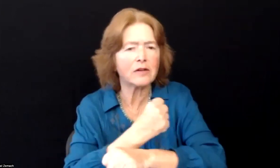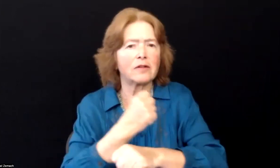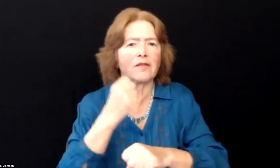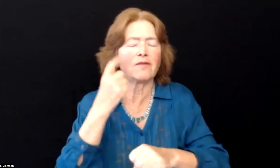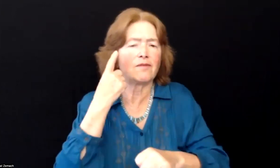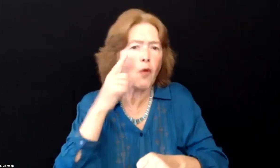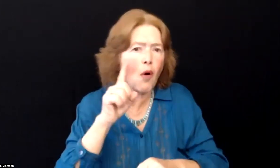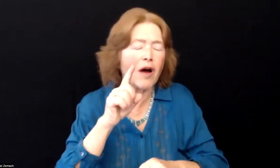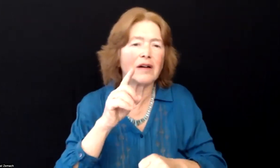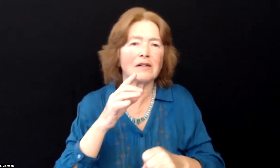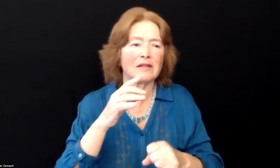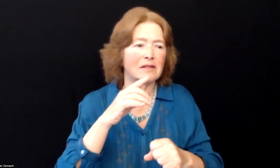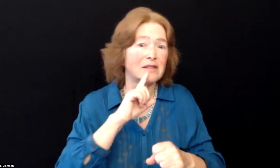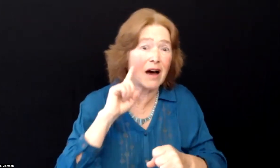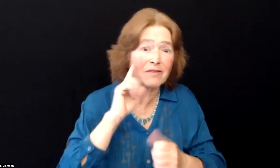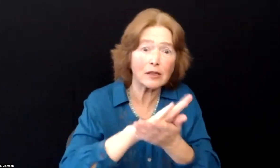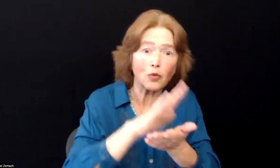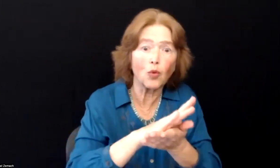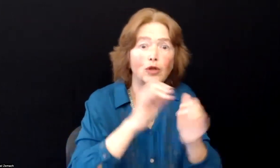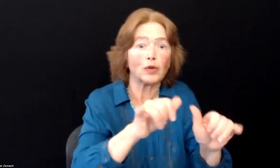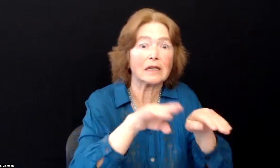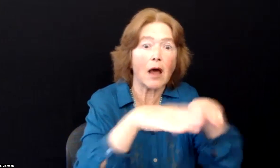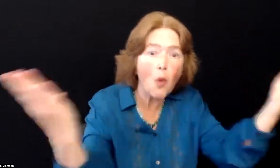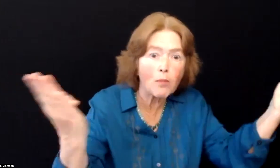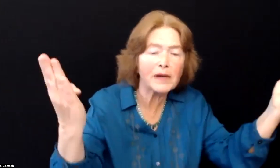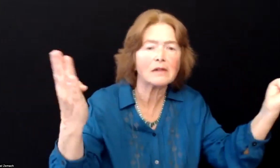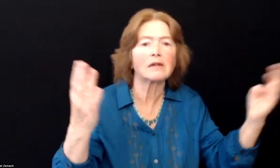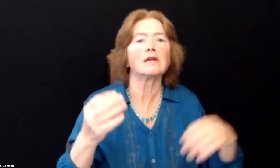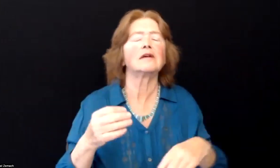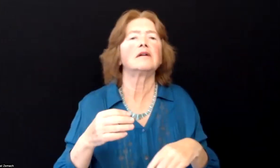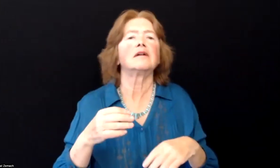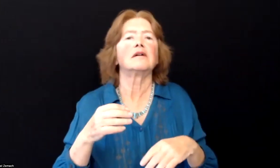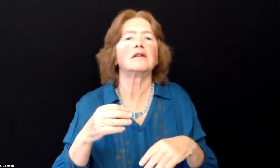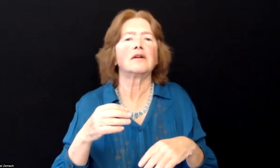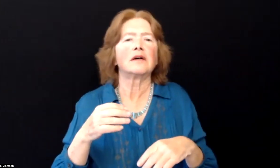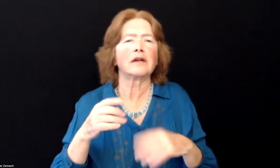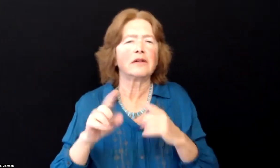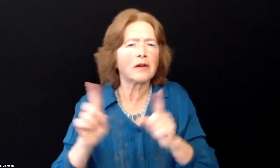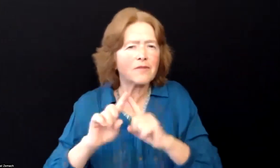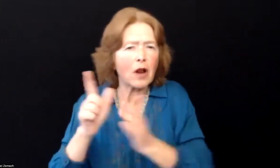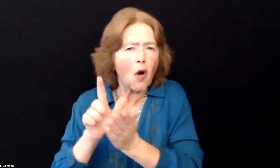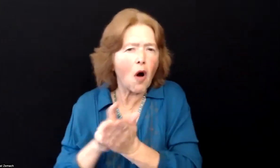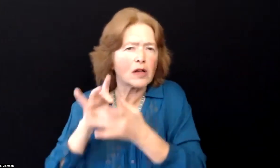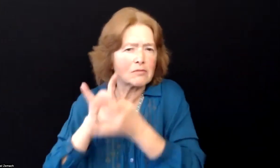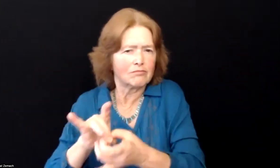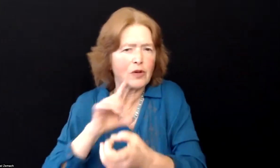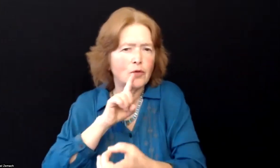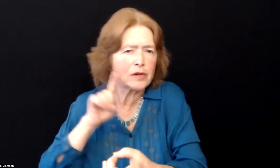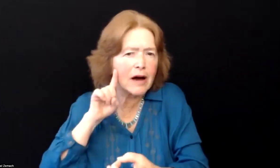and people with legal backgrounds to fight to make sure that schools and programs for deaf